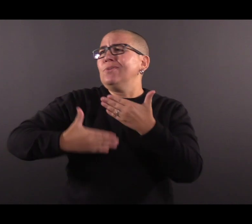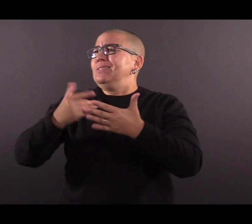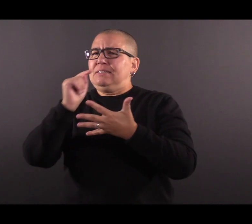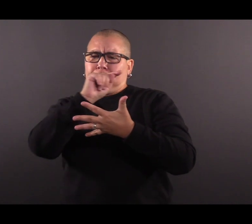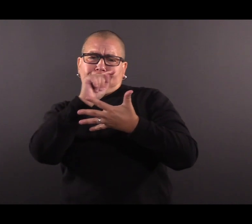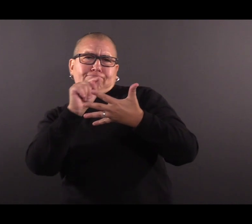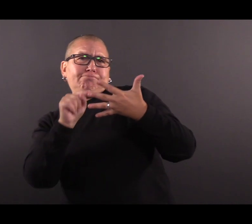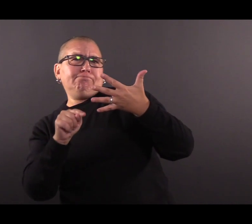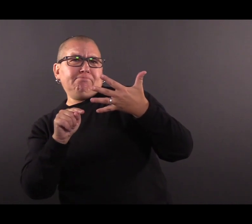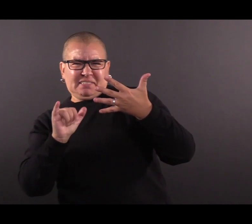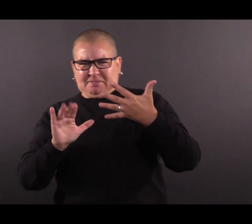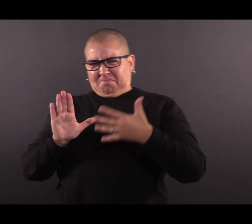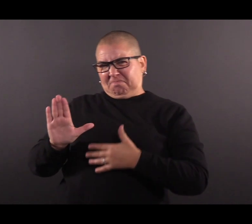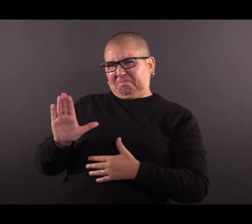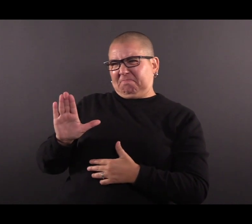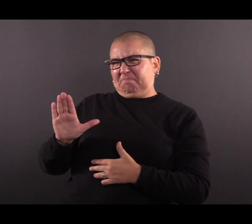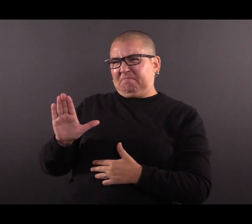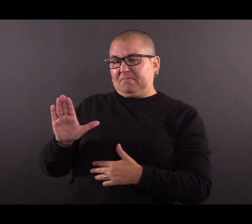on.